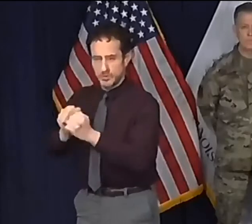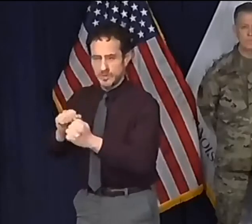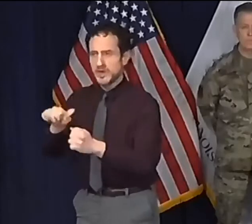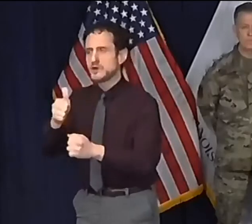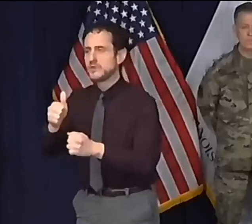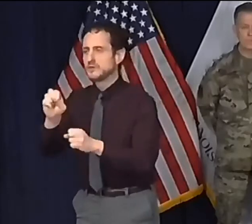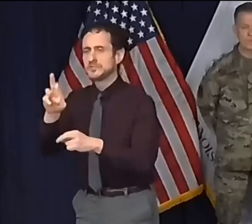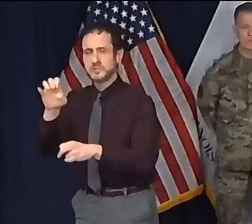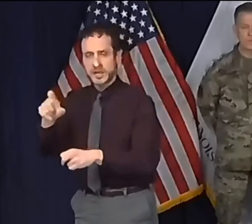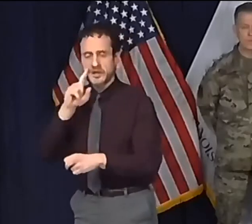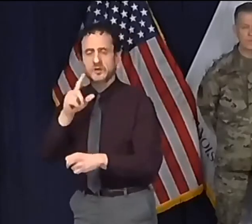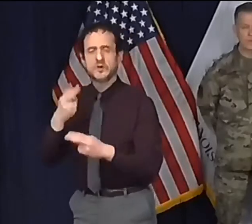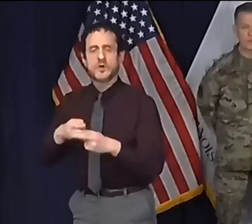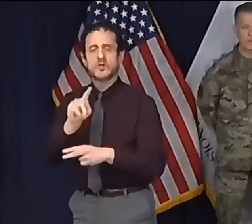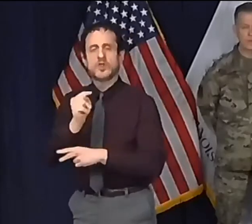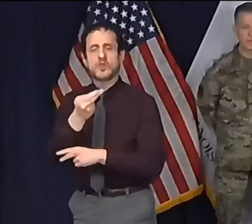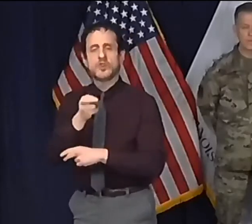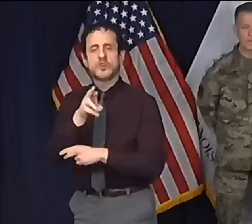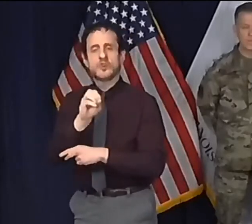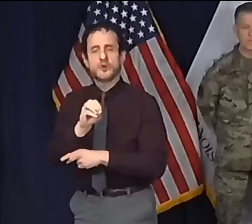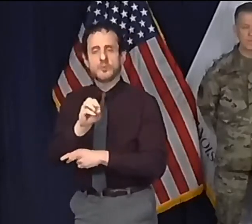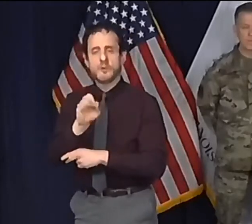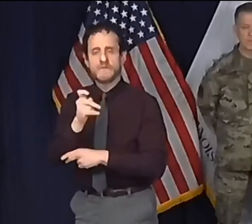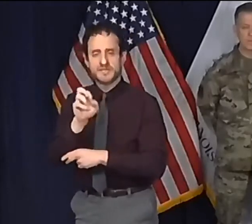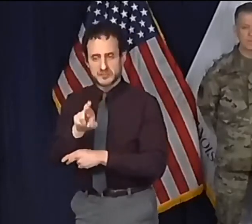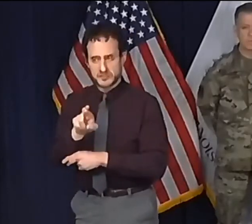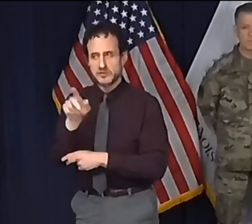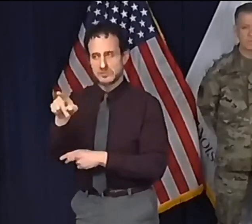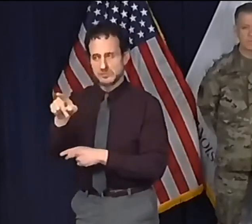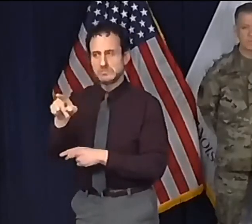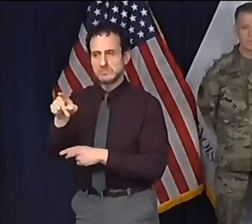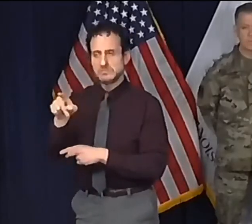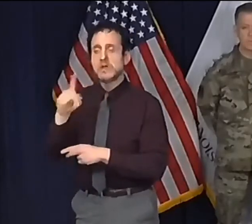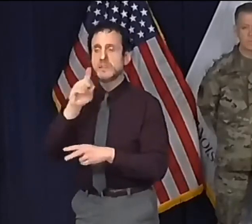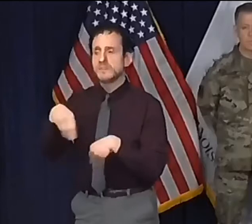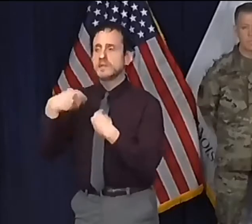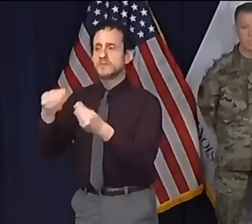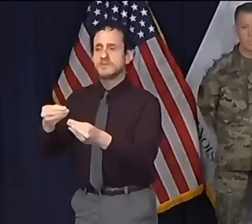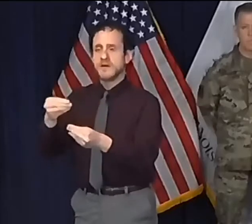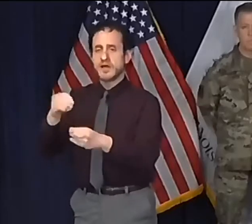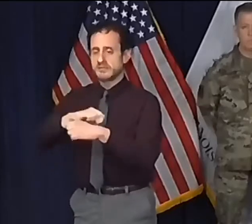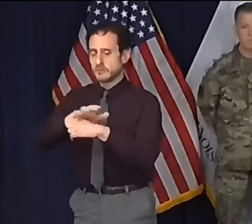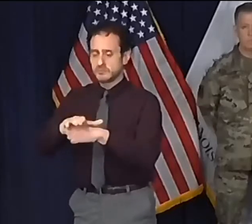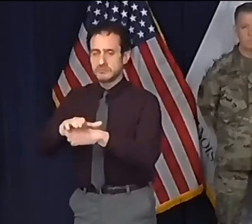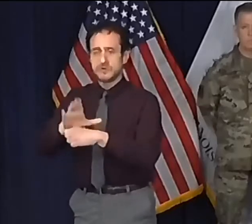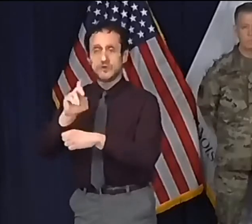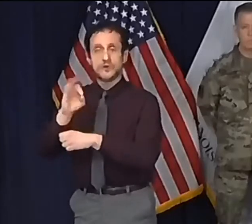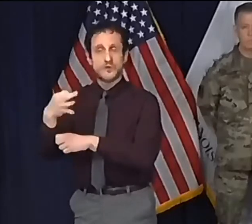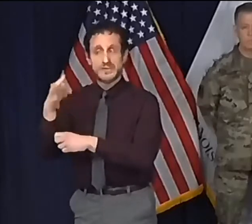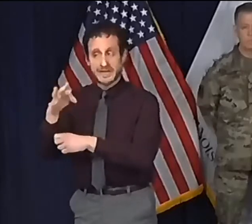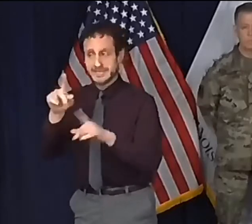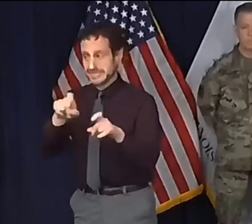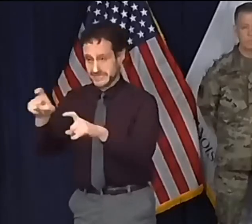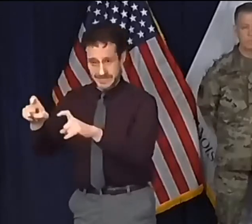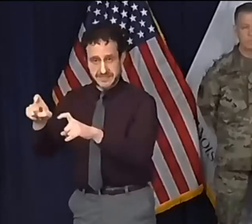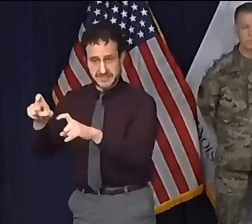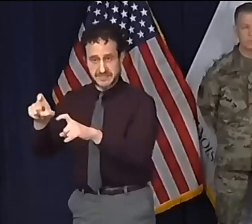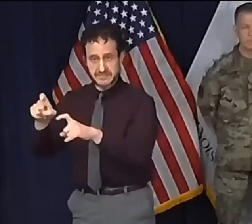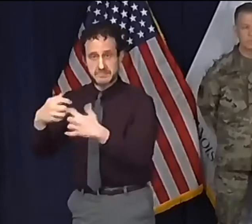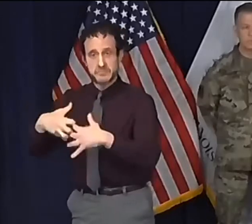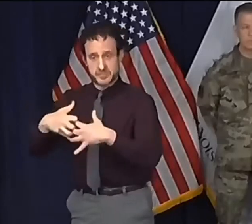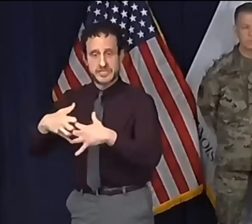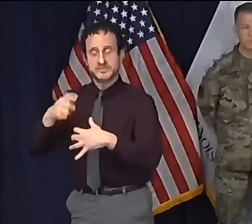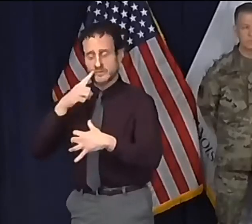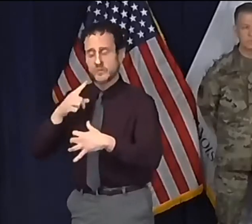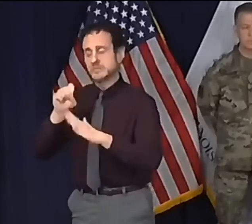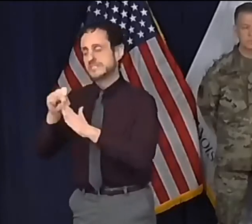equipment, Thermo Fisher, which is a global provider of COVID-19 testing solutions to state and commercial